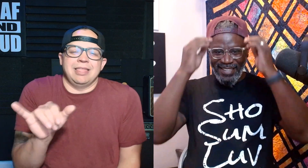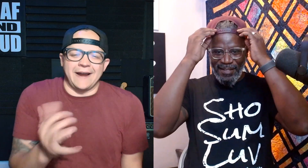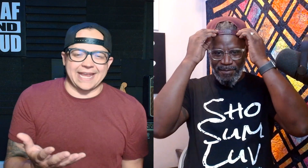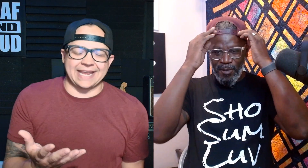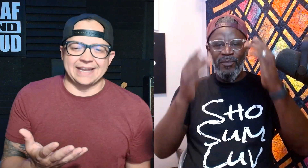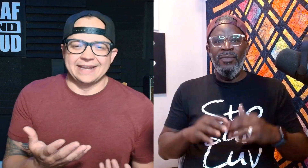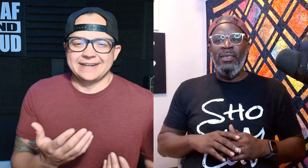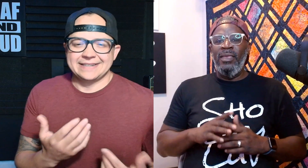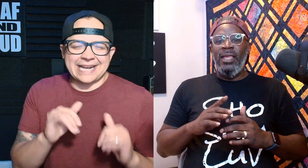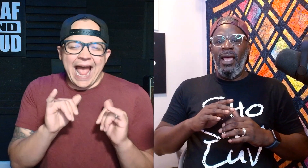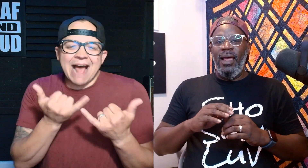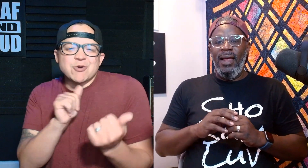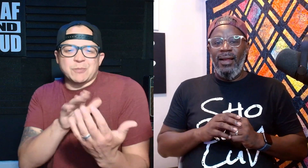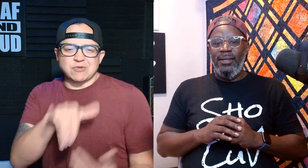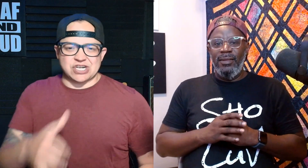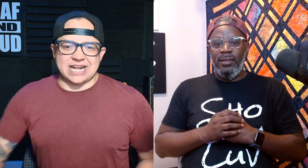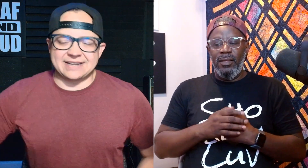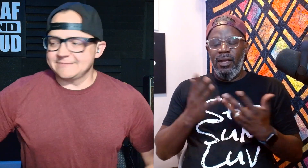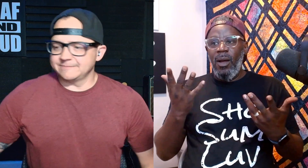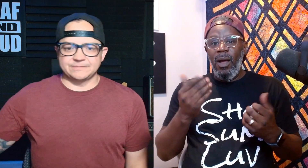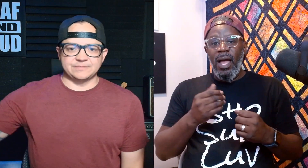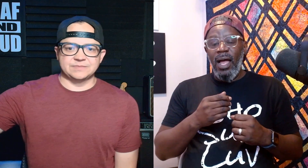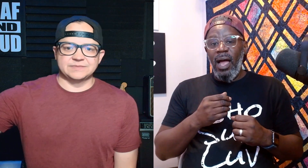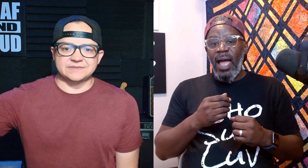that like? Like, how do you approach that?